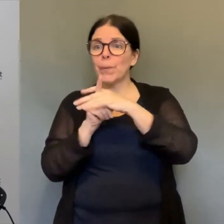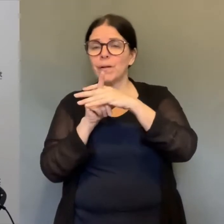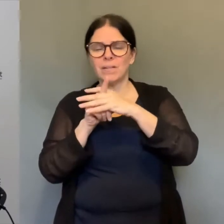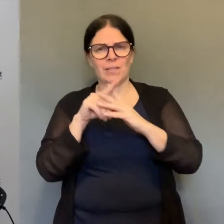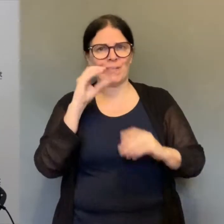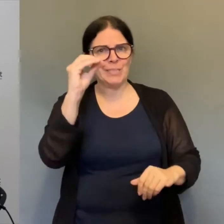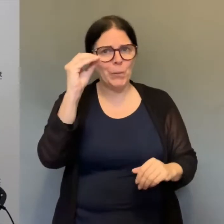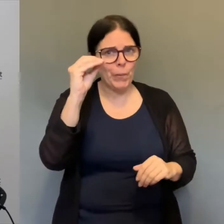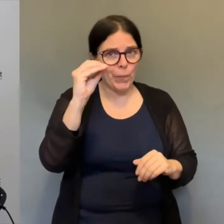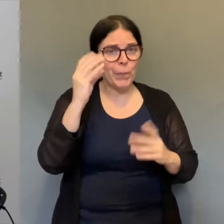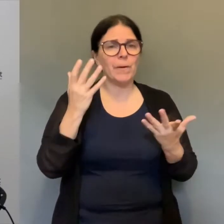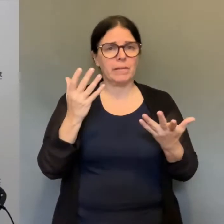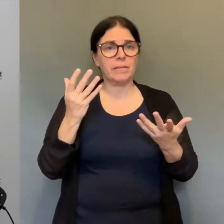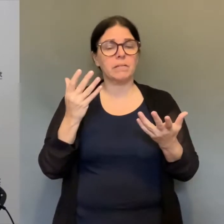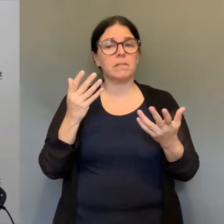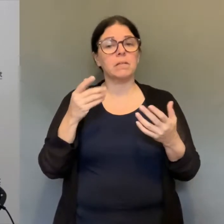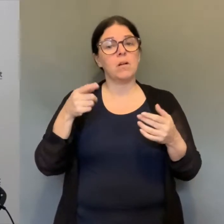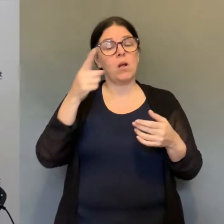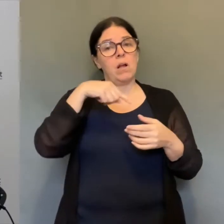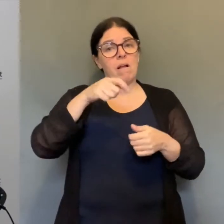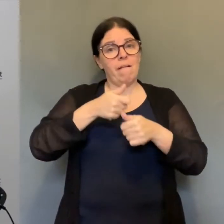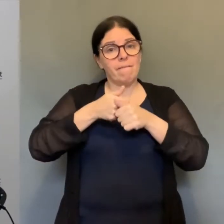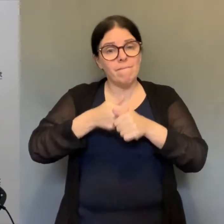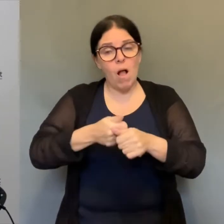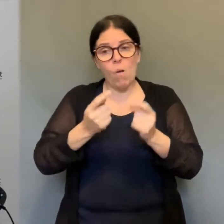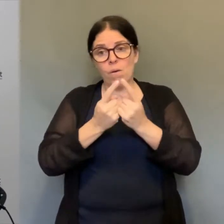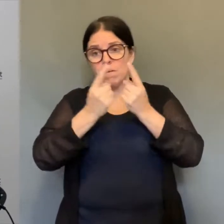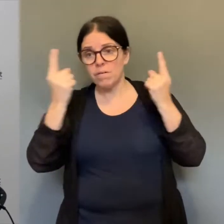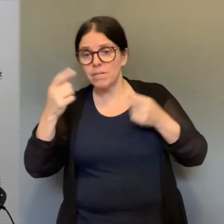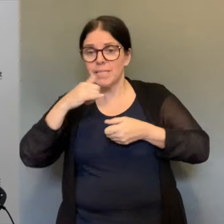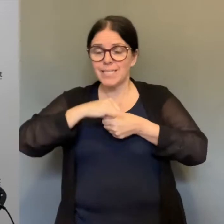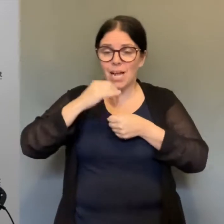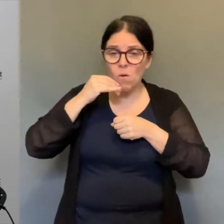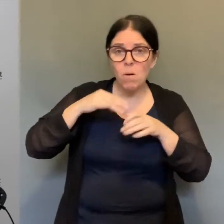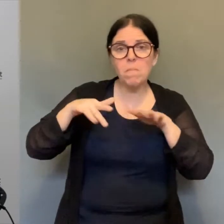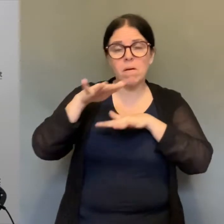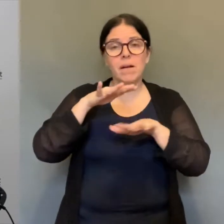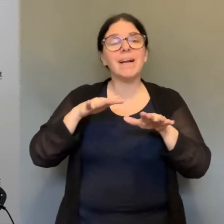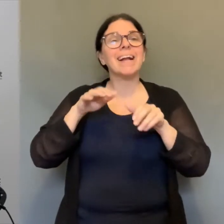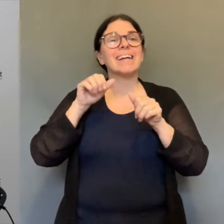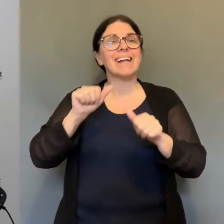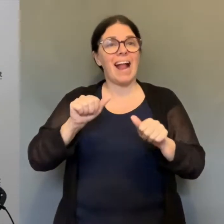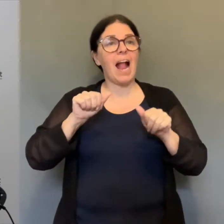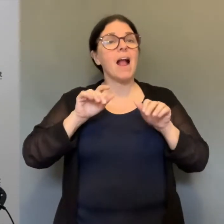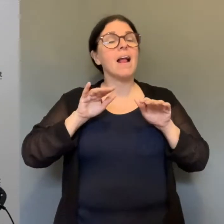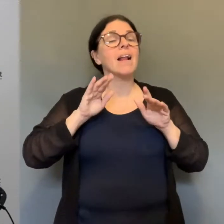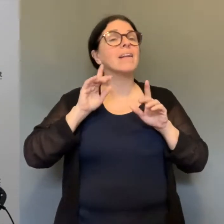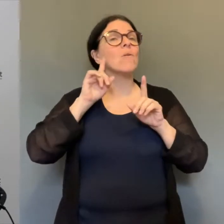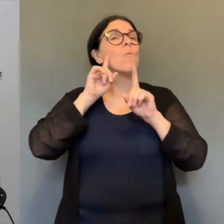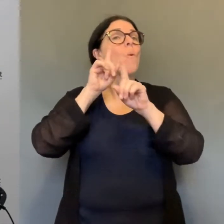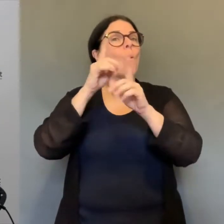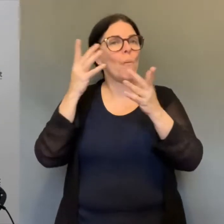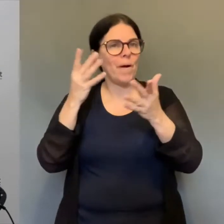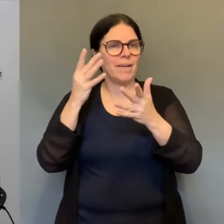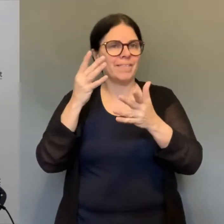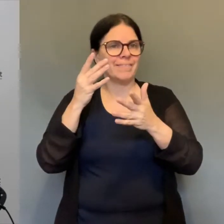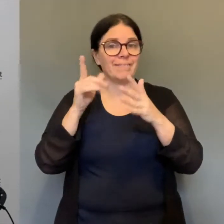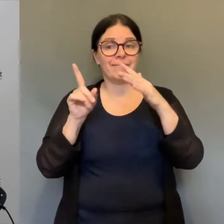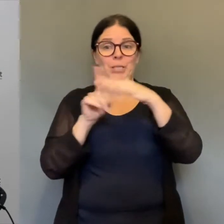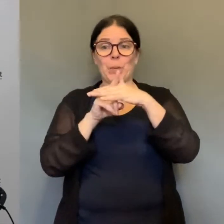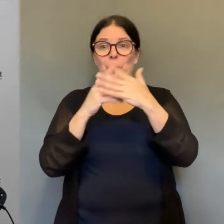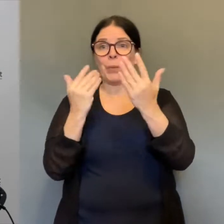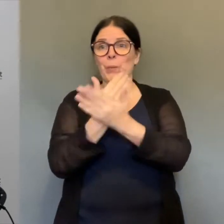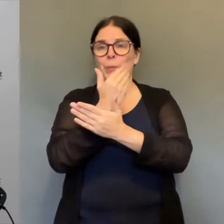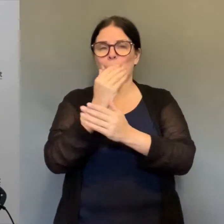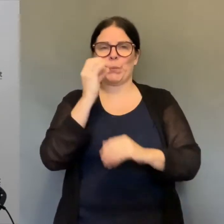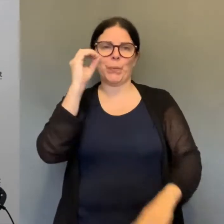Okay, and just a quick follow-up. I don't know if this would be more for you or the hospital, but any word lately on